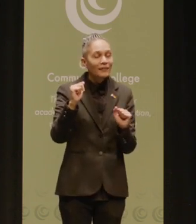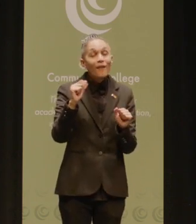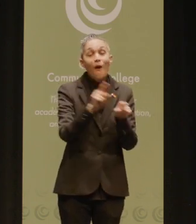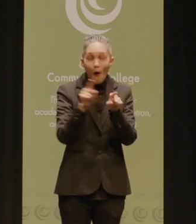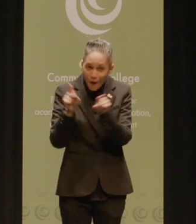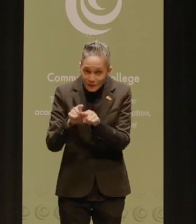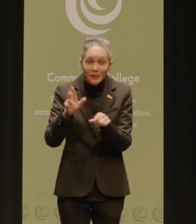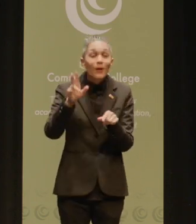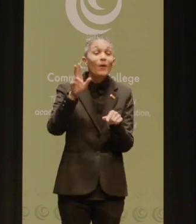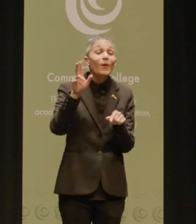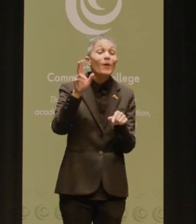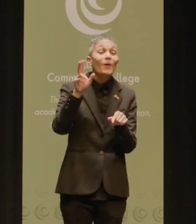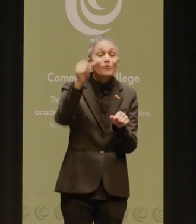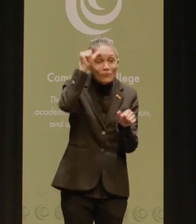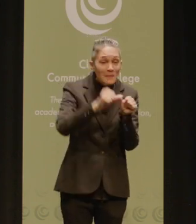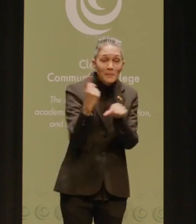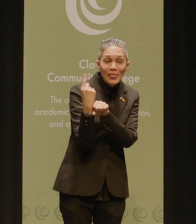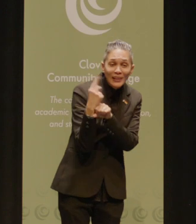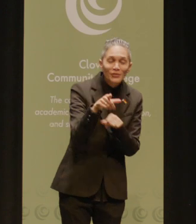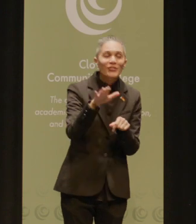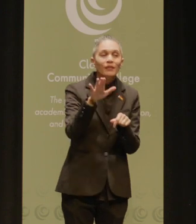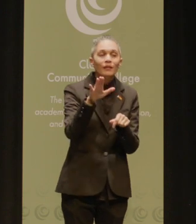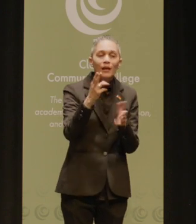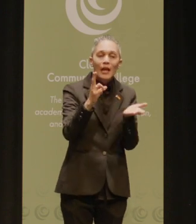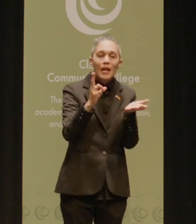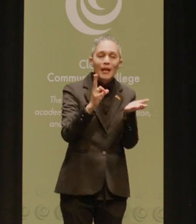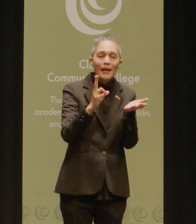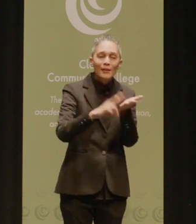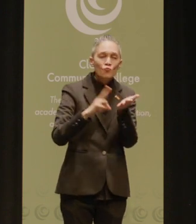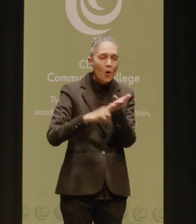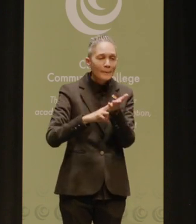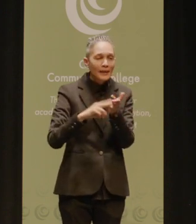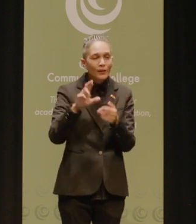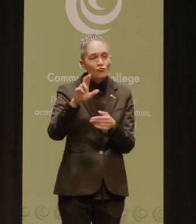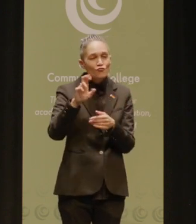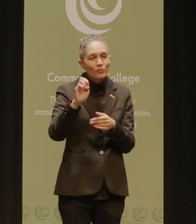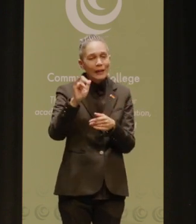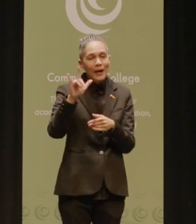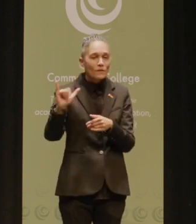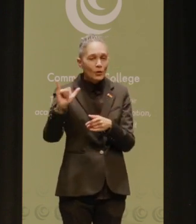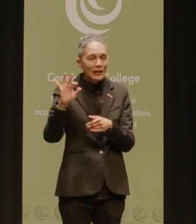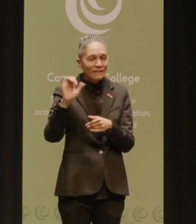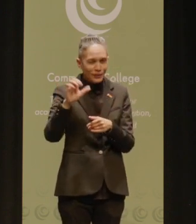also did something else last year. You may remember the enrollment recovery faculty. Remember that?